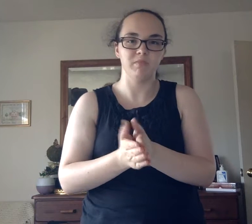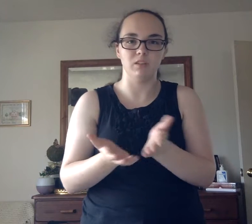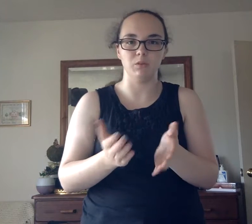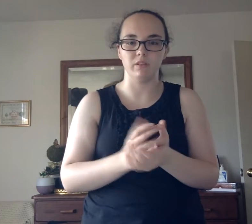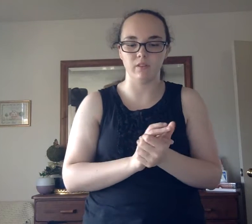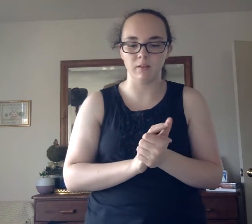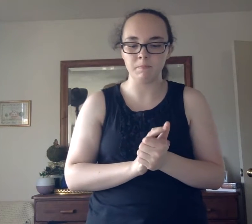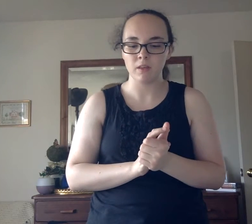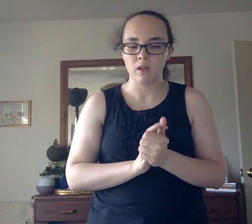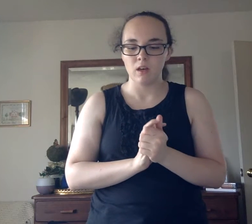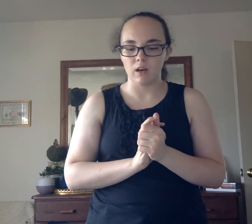that sort of thing.